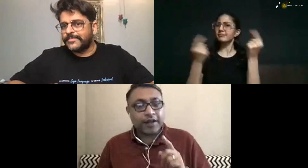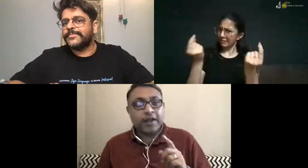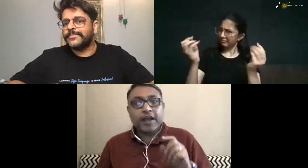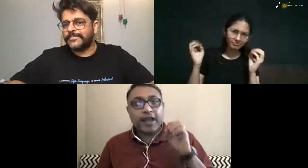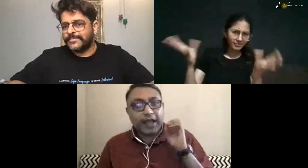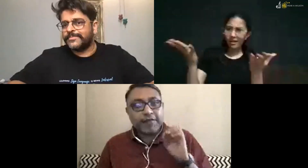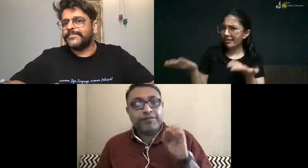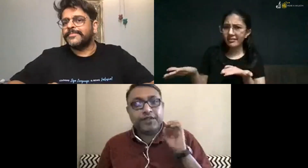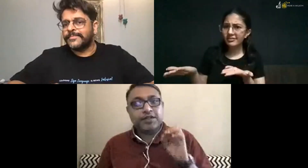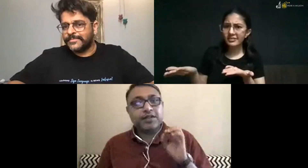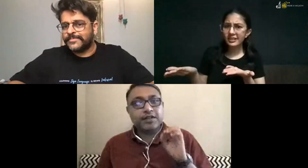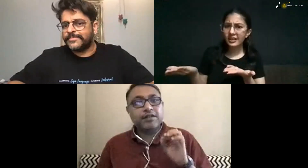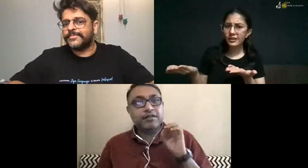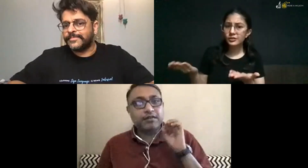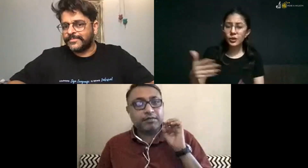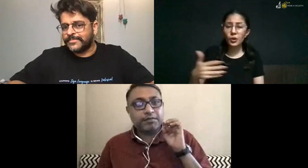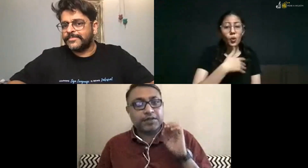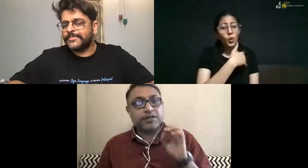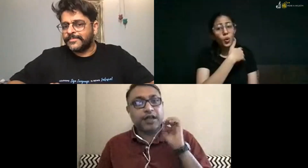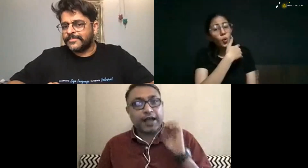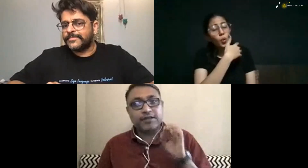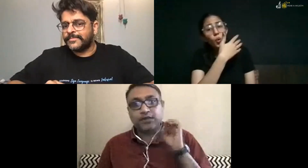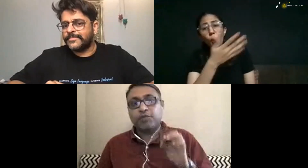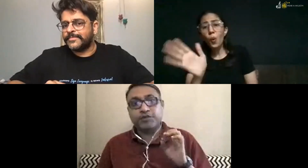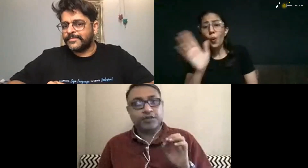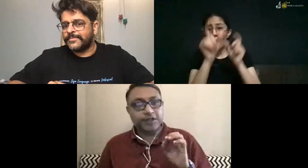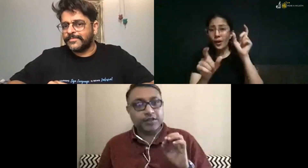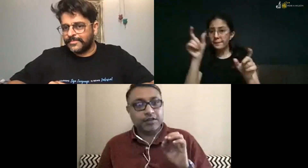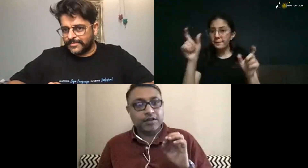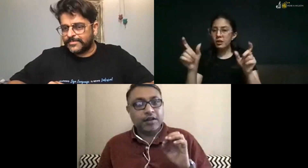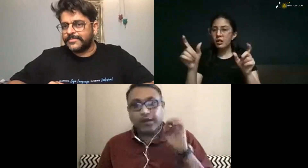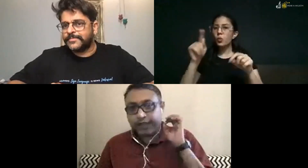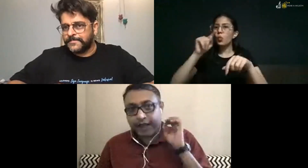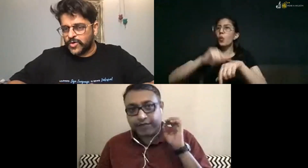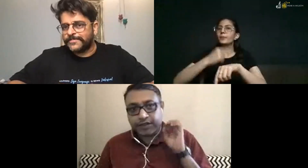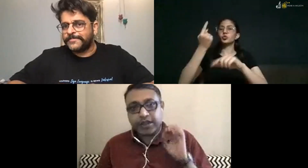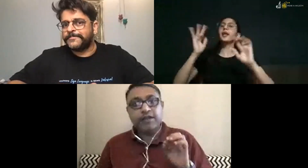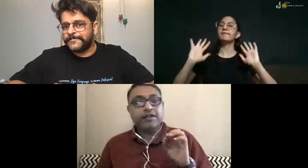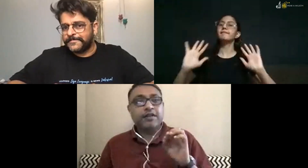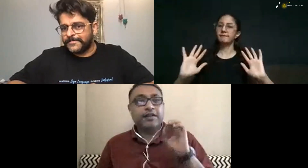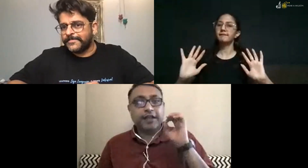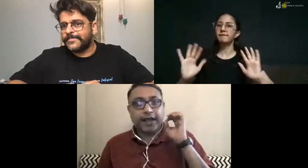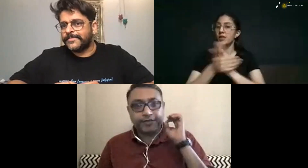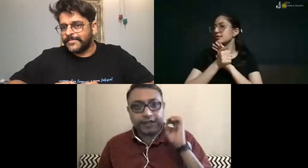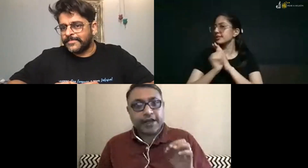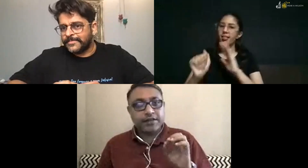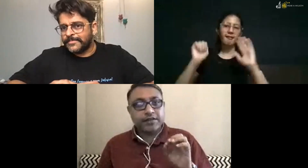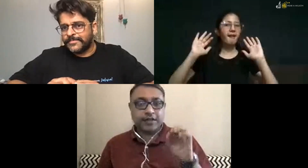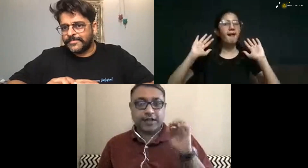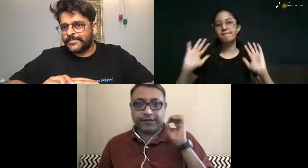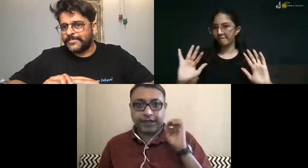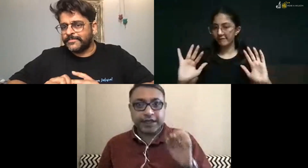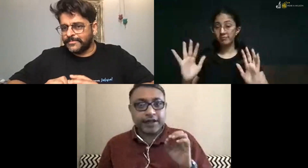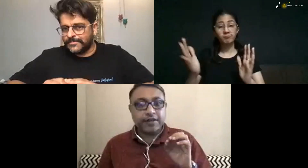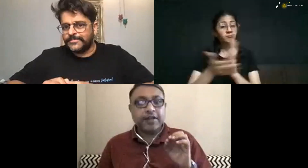right? Every single person has the opportunity. They have the skill, they have the talent, they